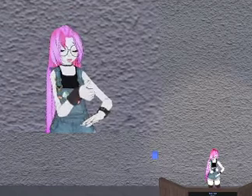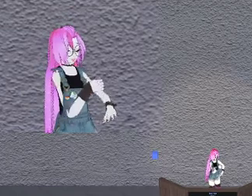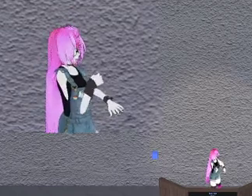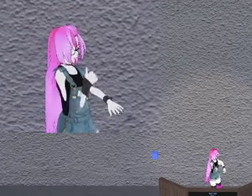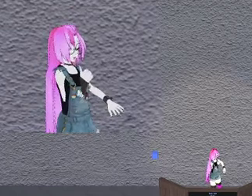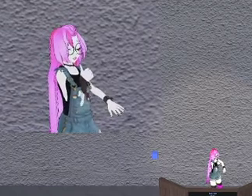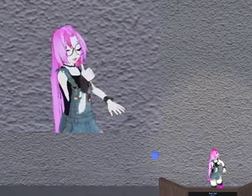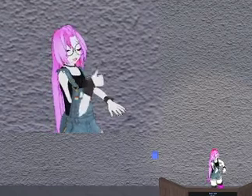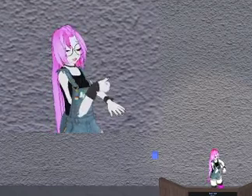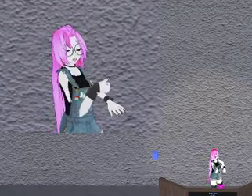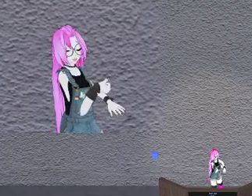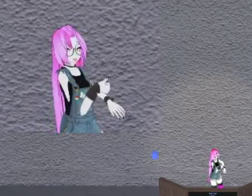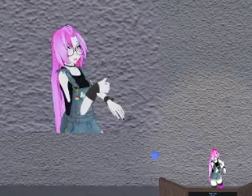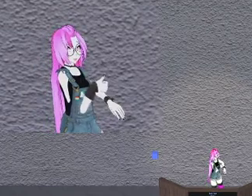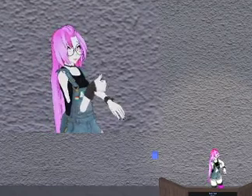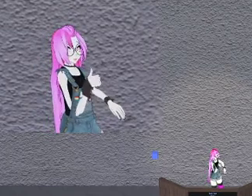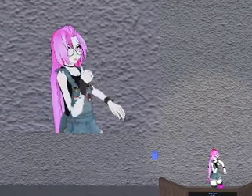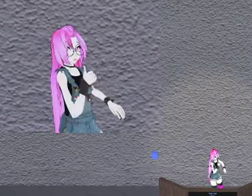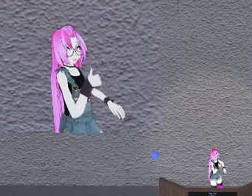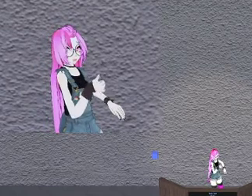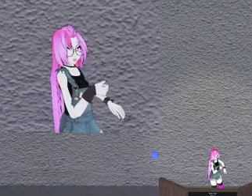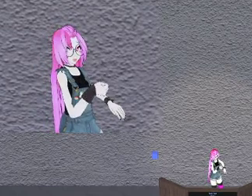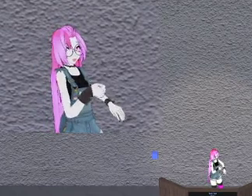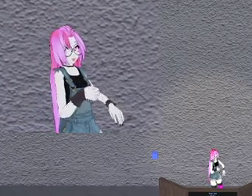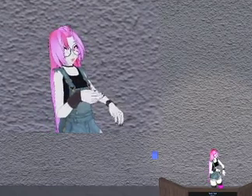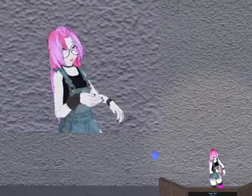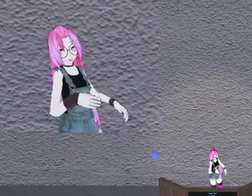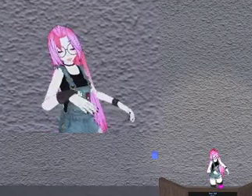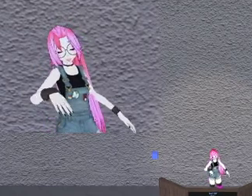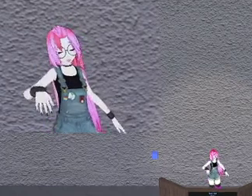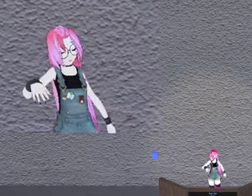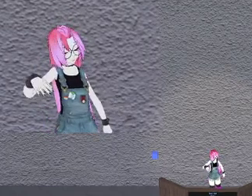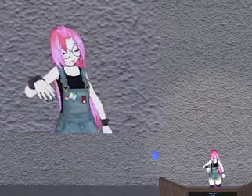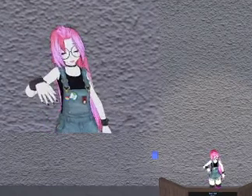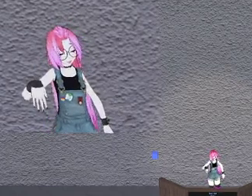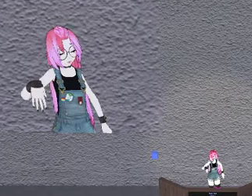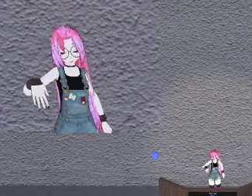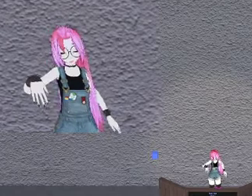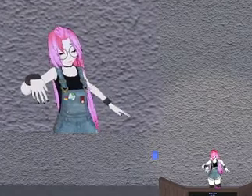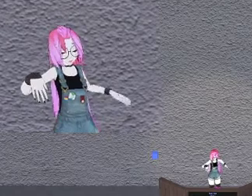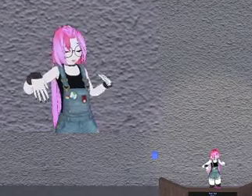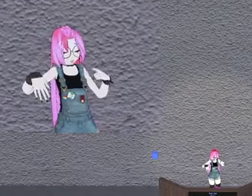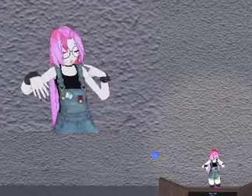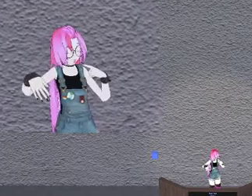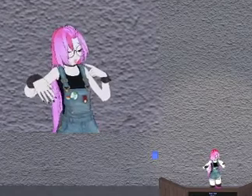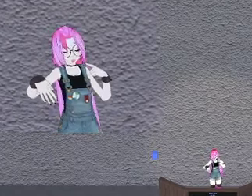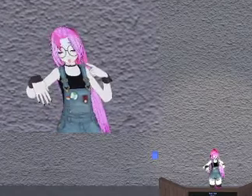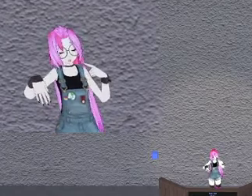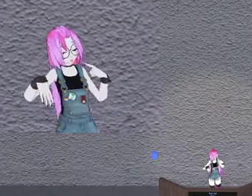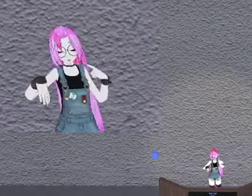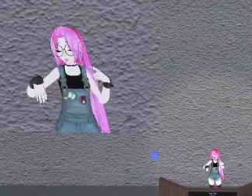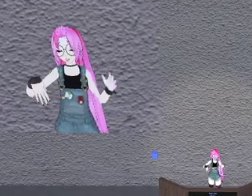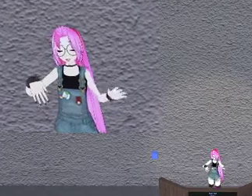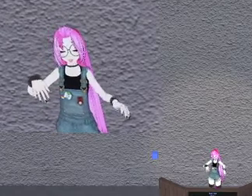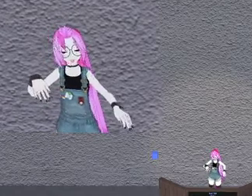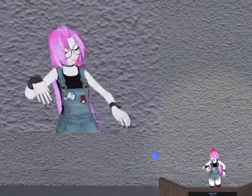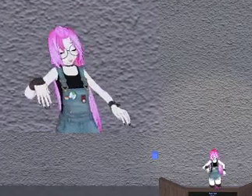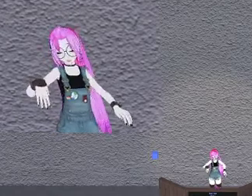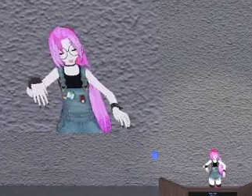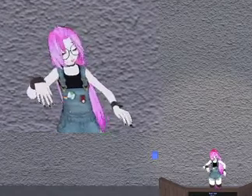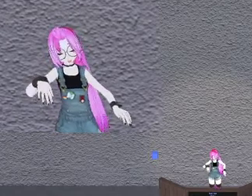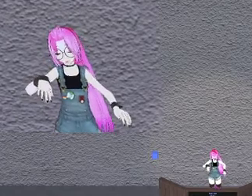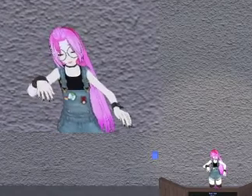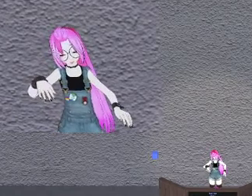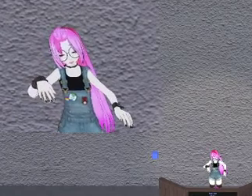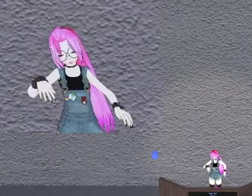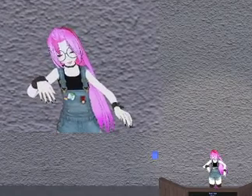that thumb coming from underneath your chin. But you could also just say no. You're shaking your head no. And you're saying yeah. Nope,